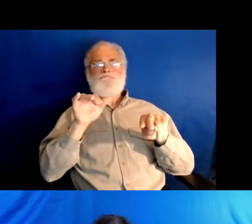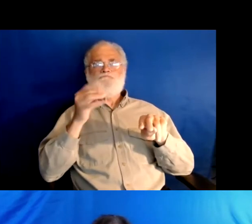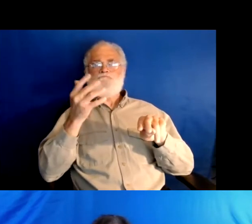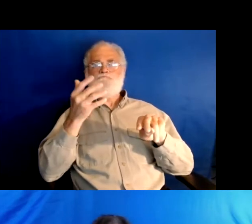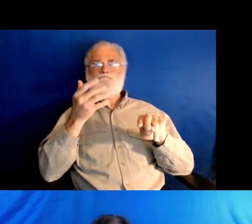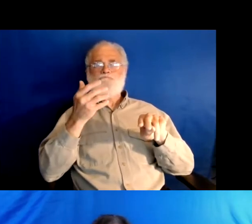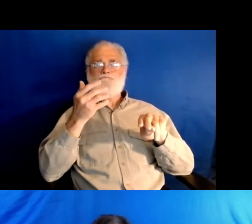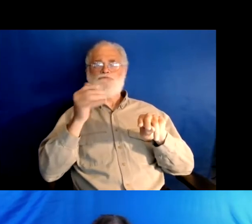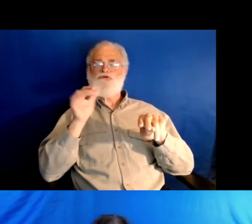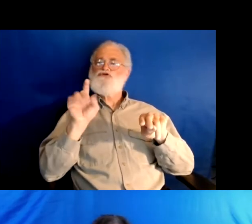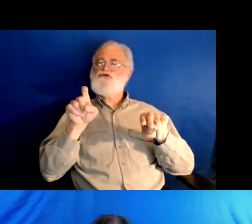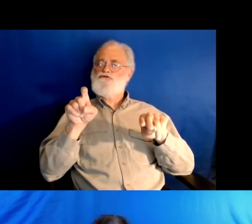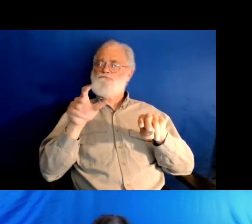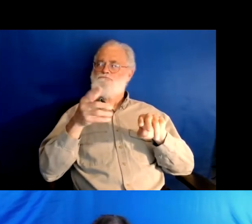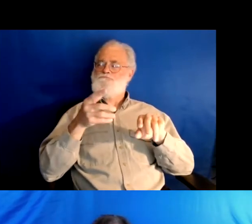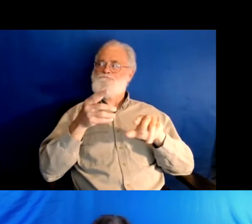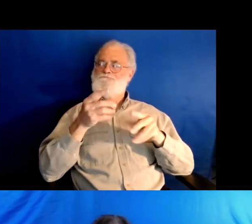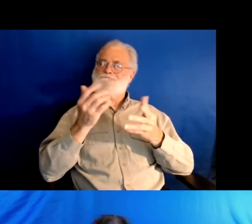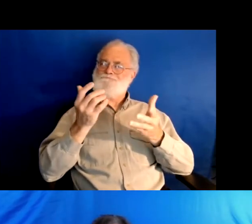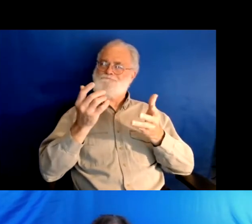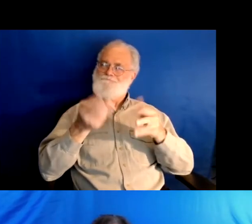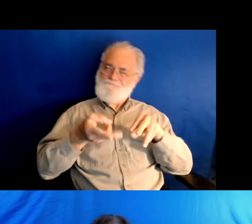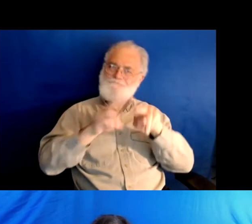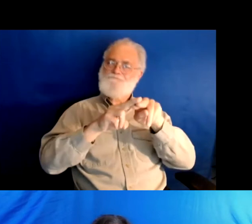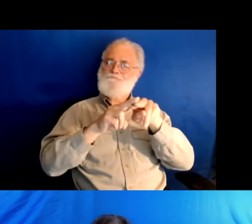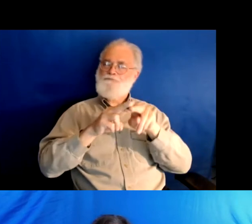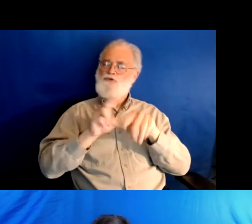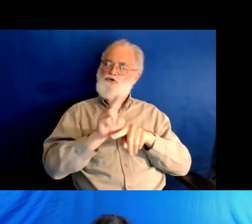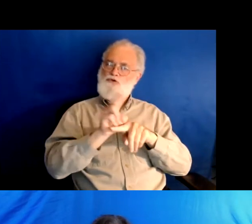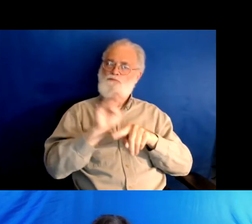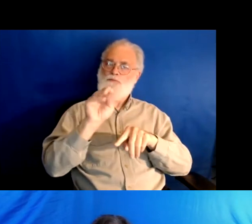The teachers' observations.